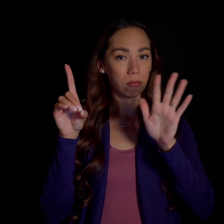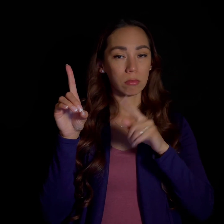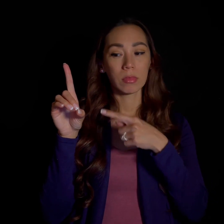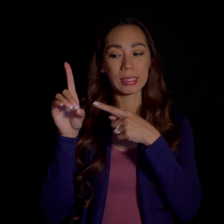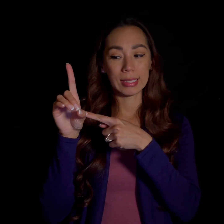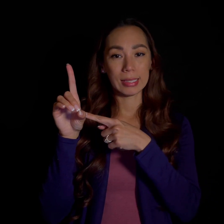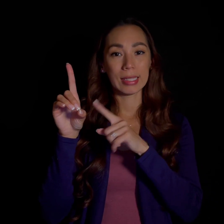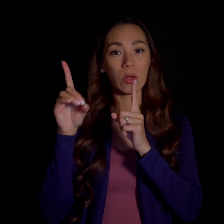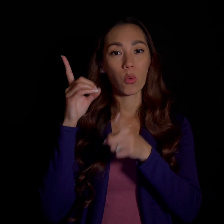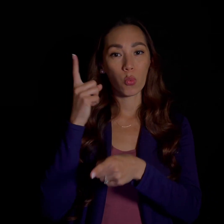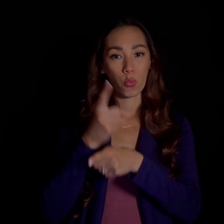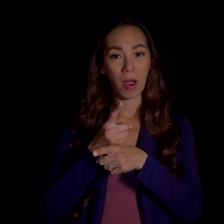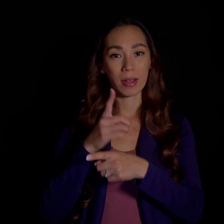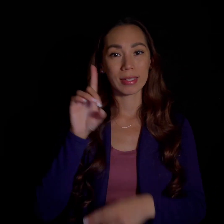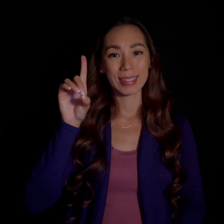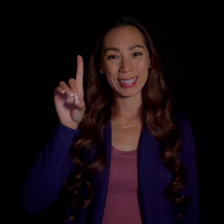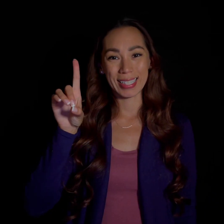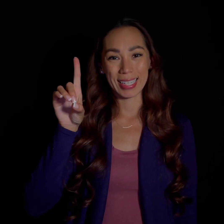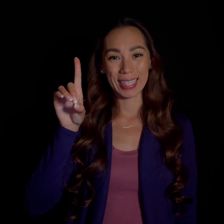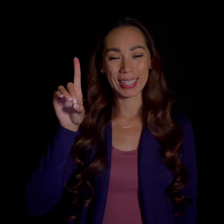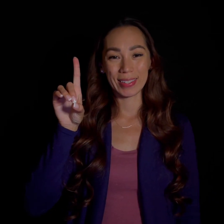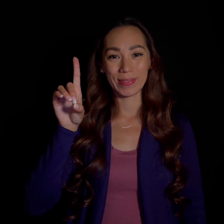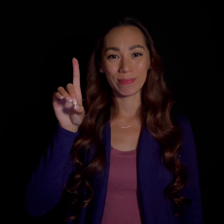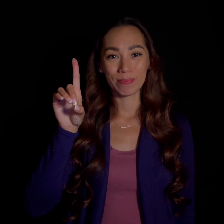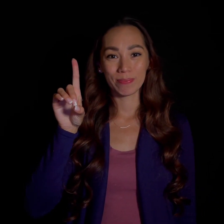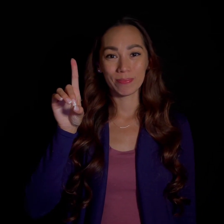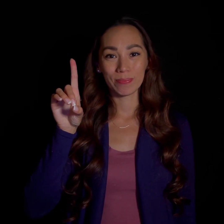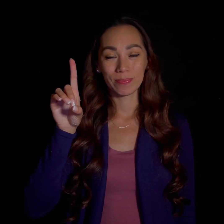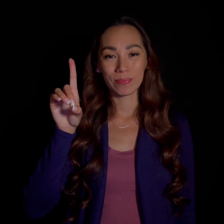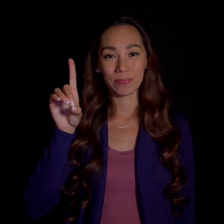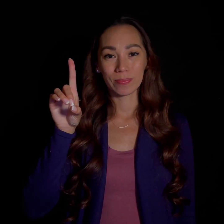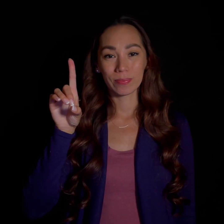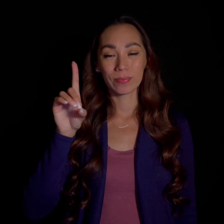we have the D correctly spelled and then the right hand shape.